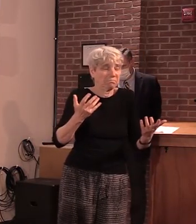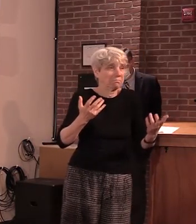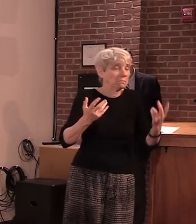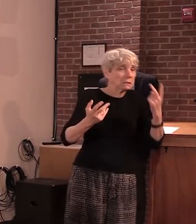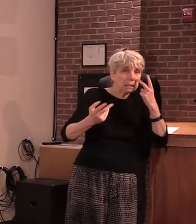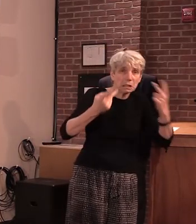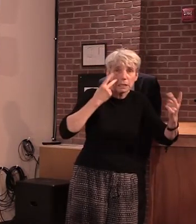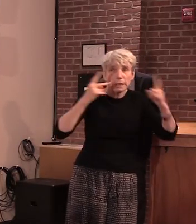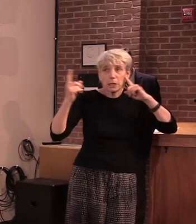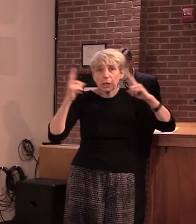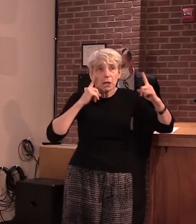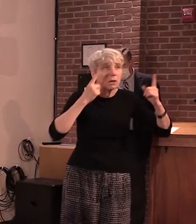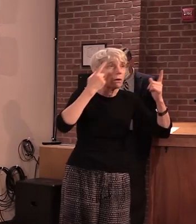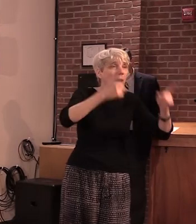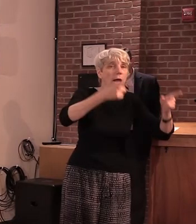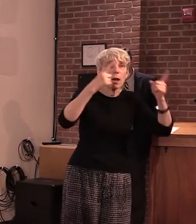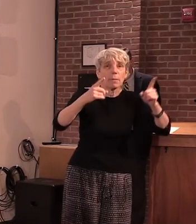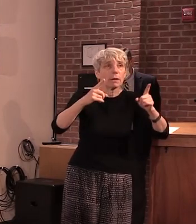time.